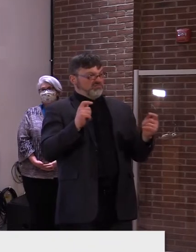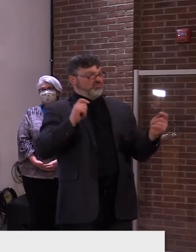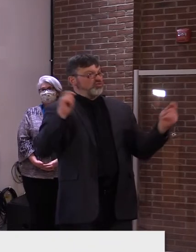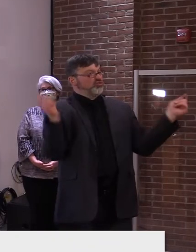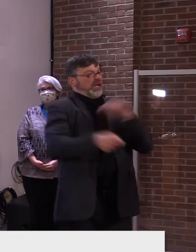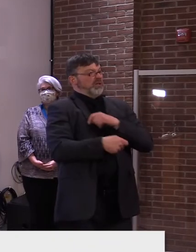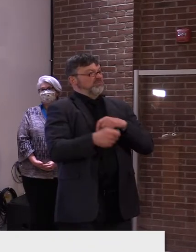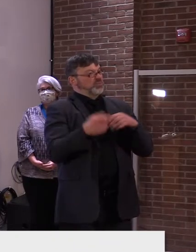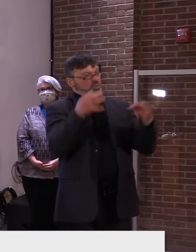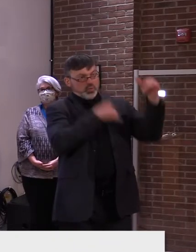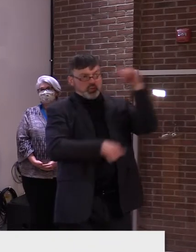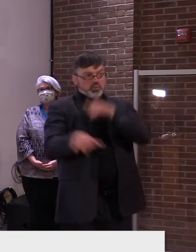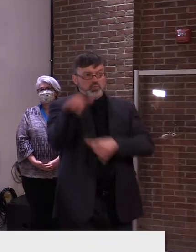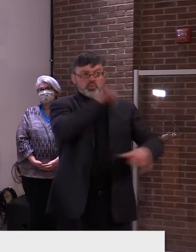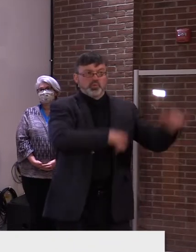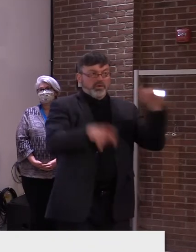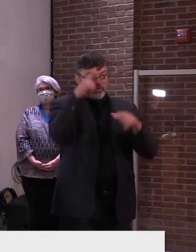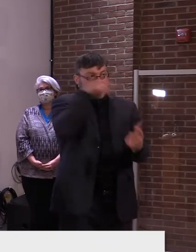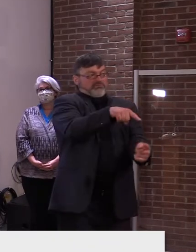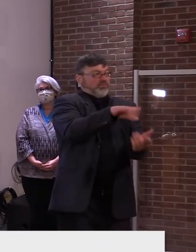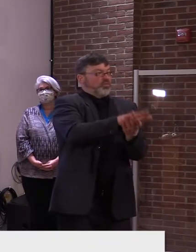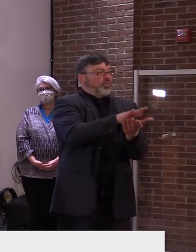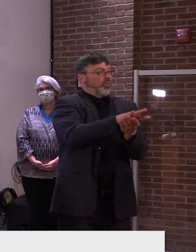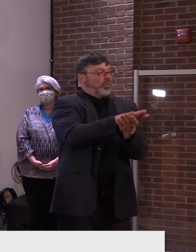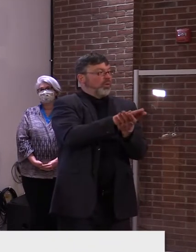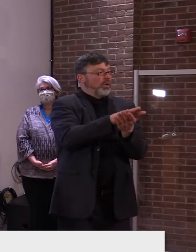we wouldn't be back